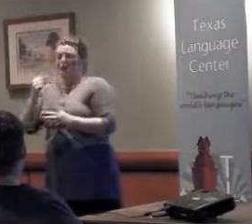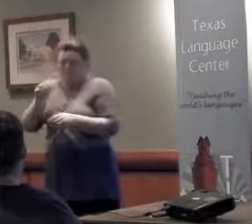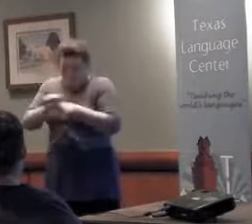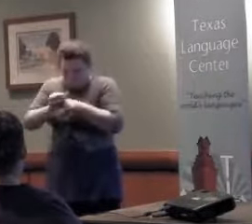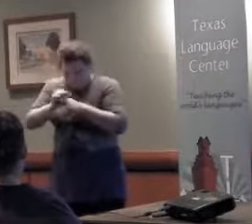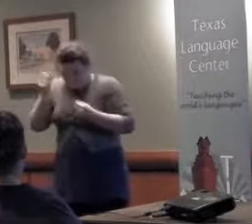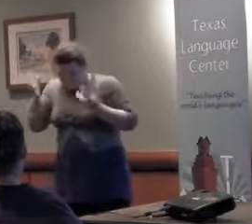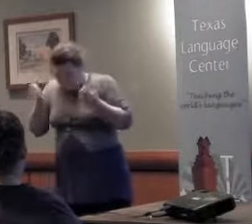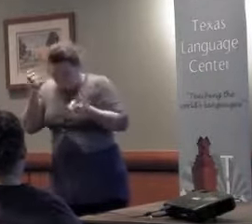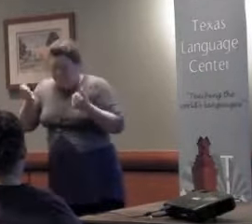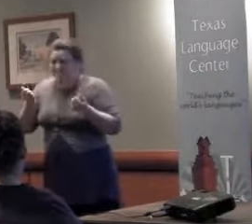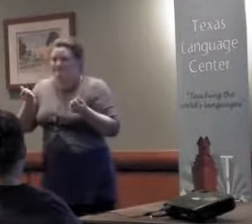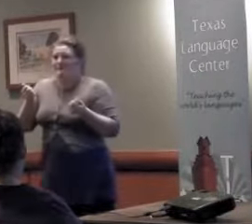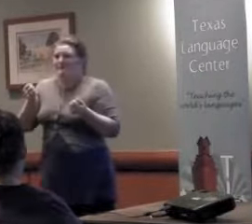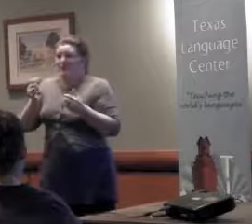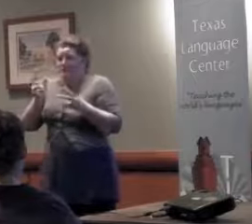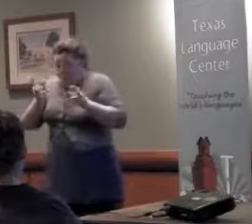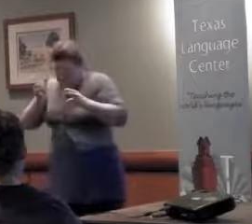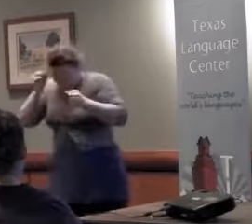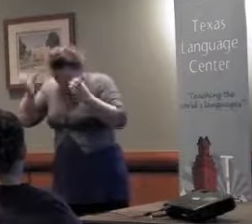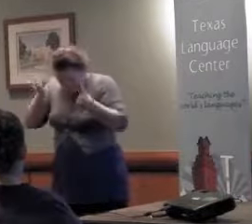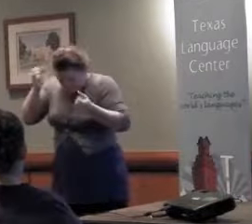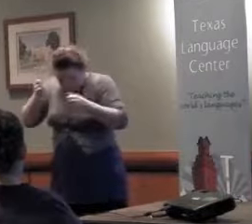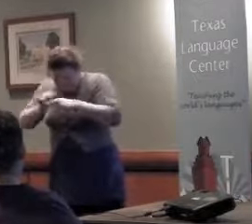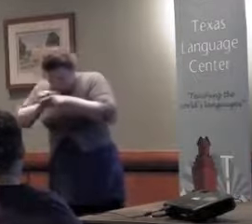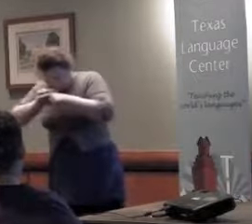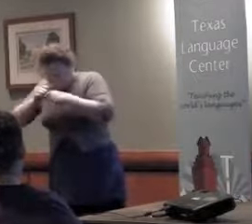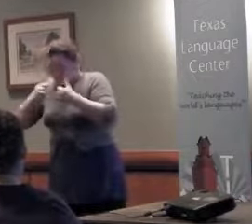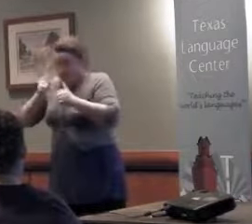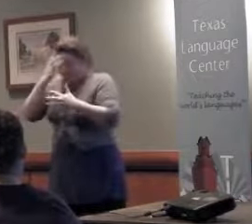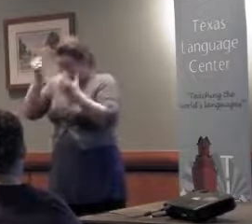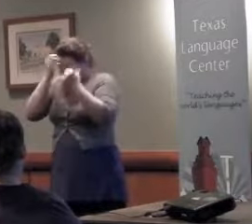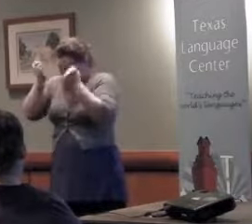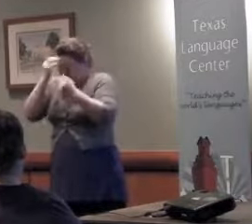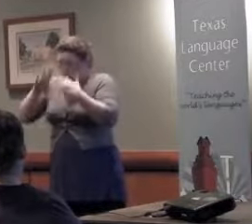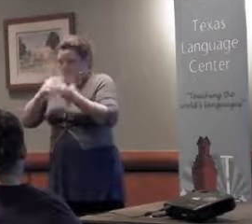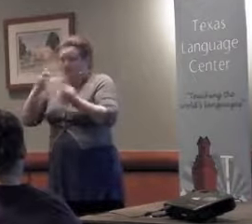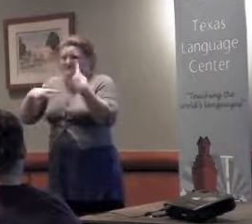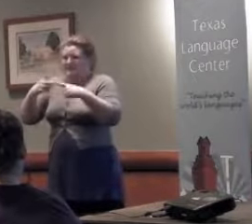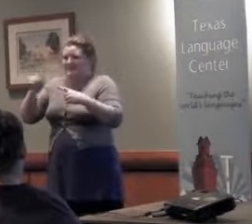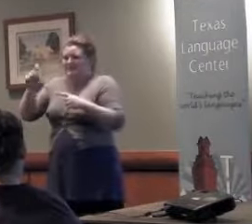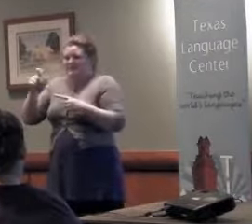practicing, hurriedly practicing, trying to remember all the signs